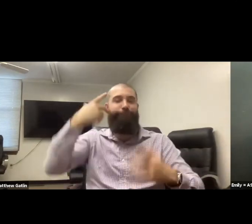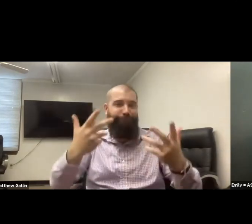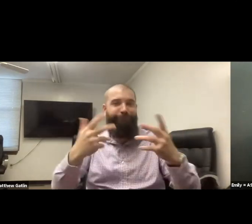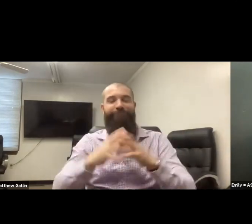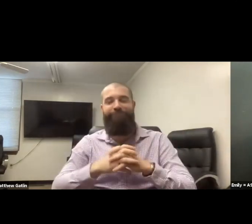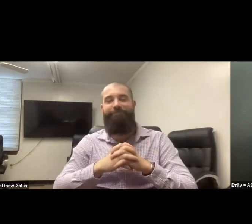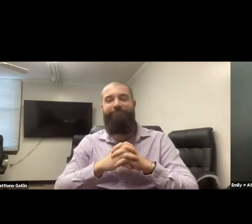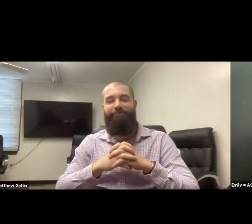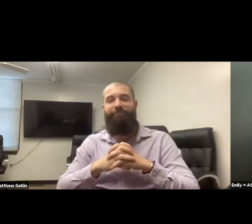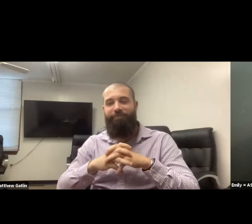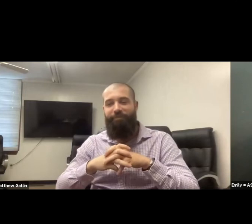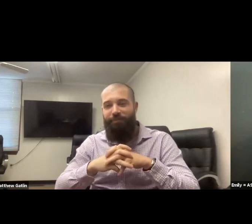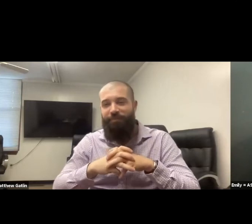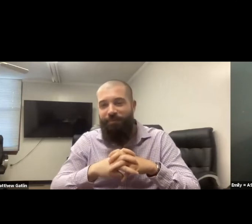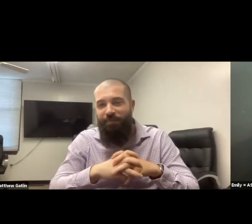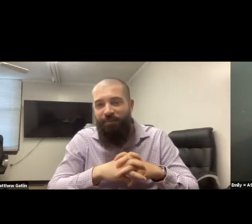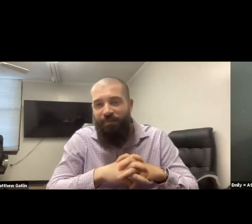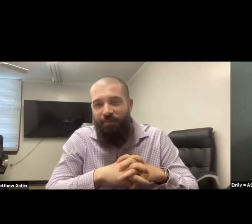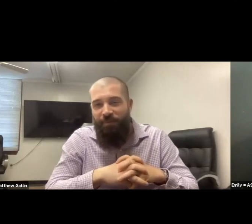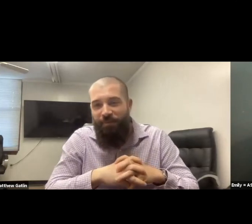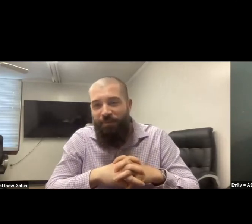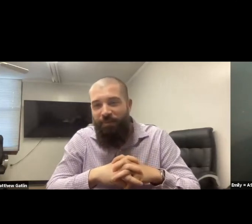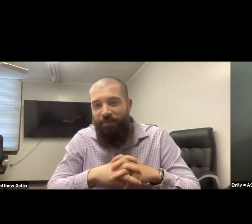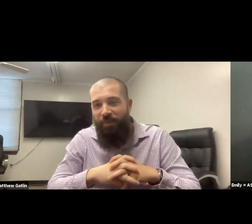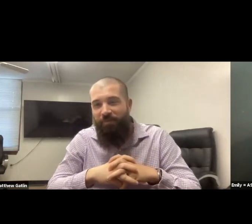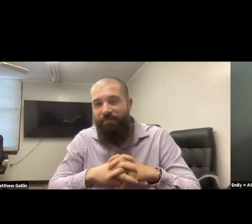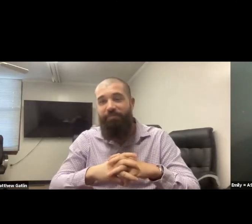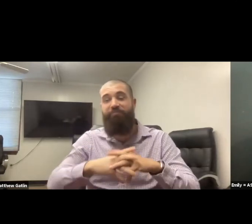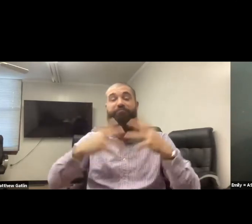So that's another example that I thought of.